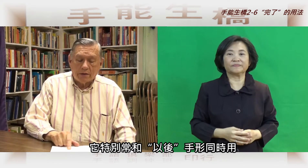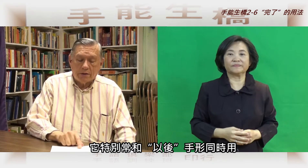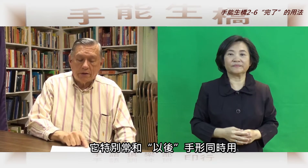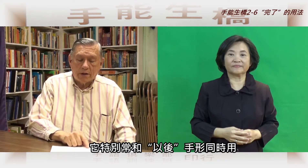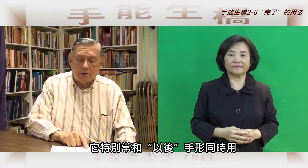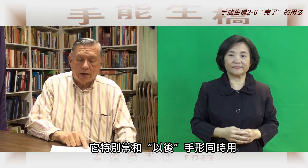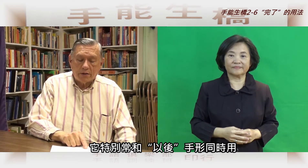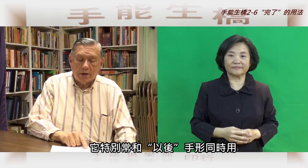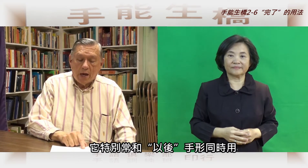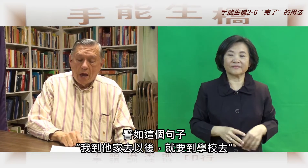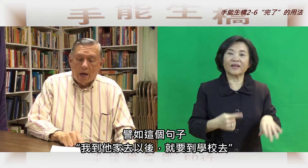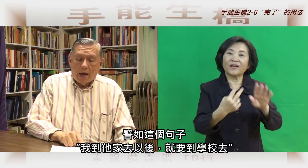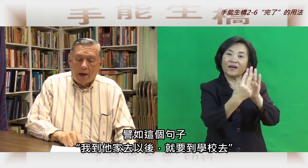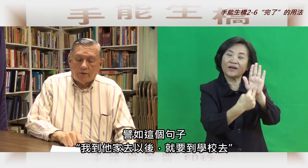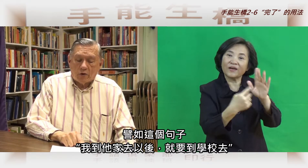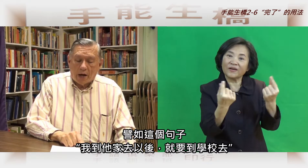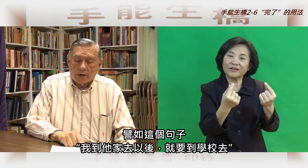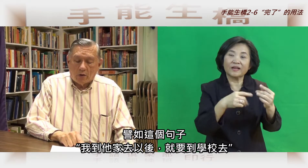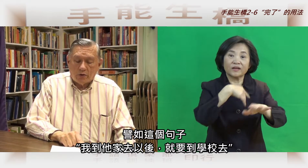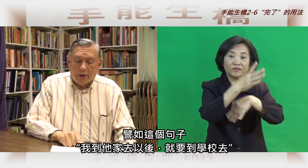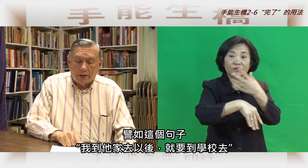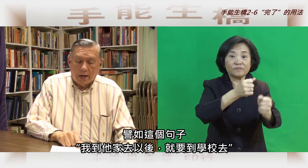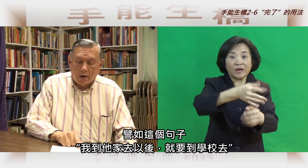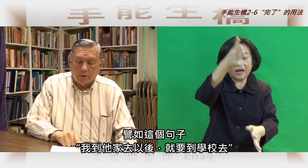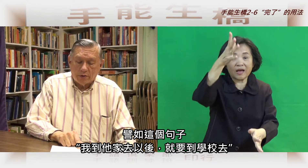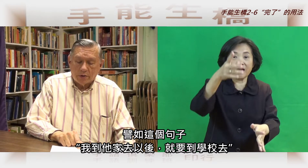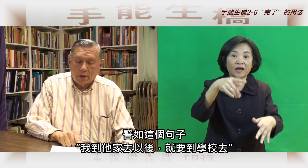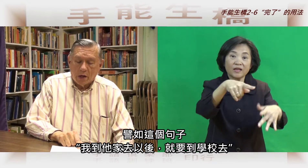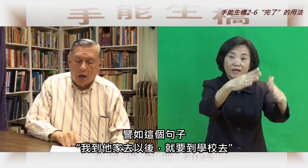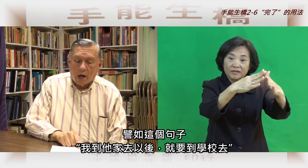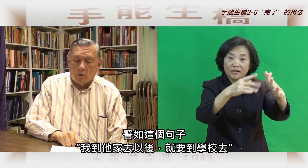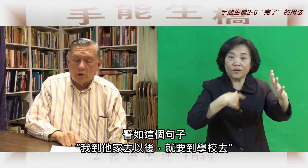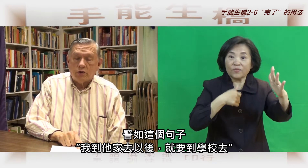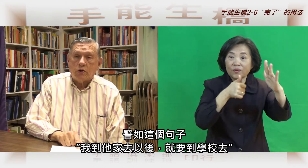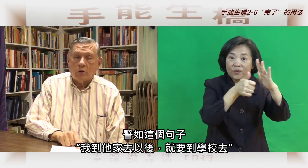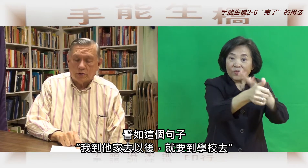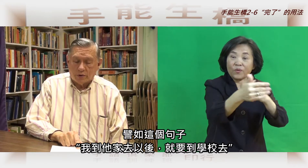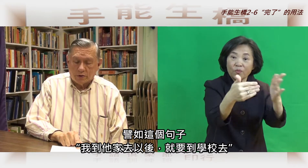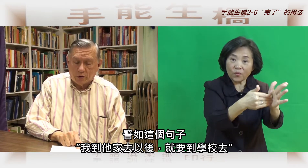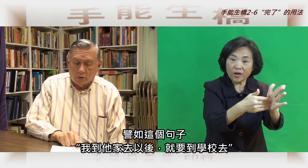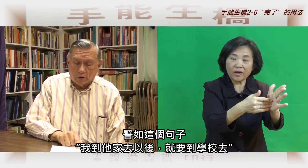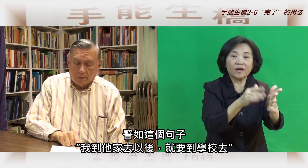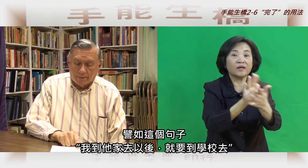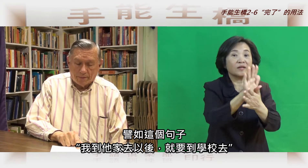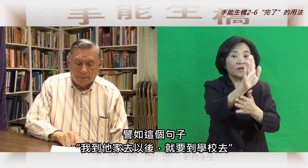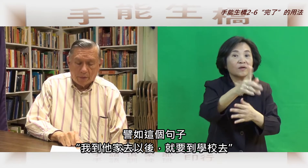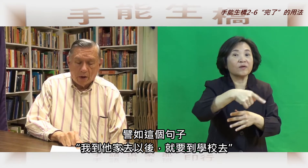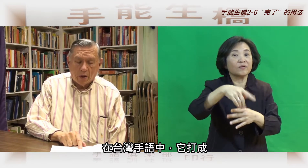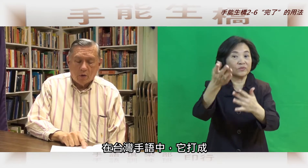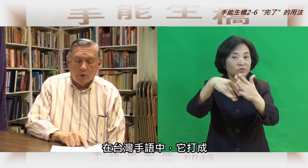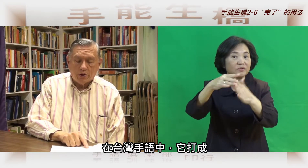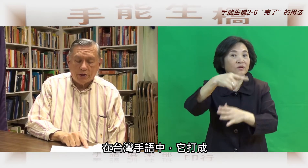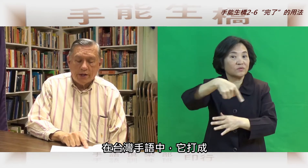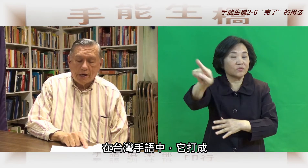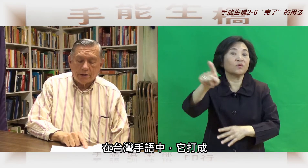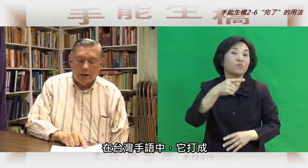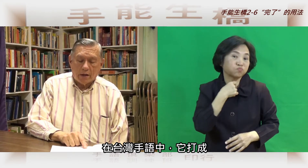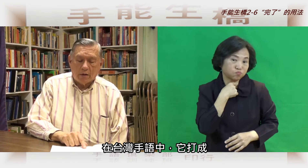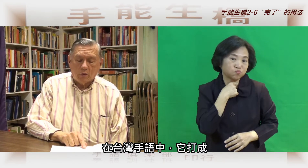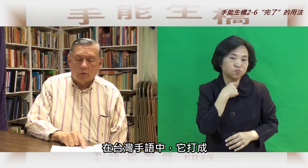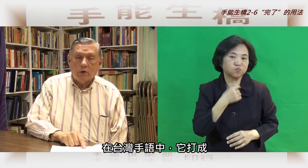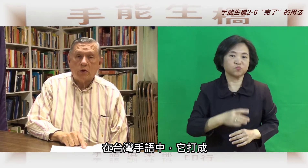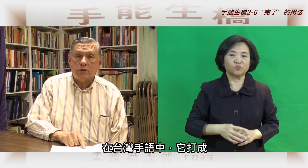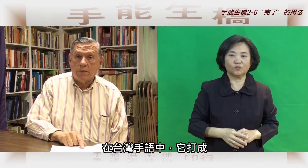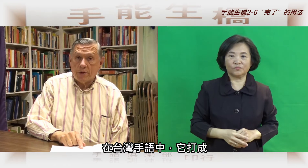in sentences such as, after I go to his house, I want to go to the school, which in